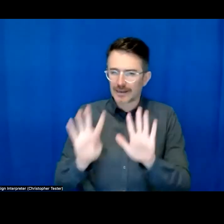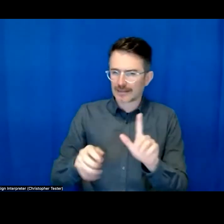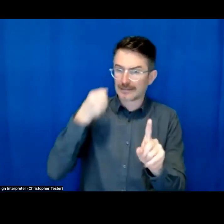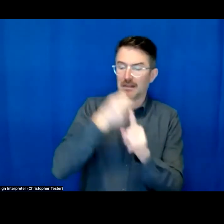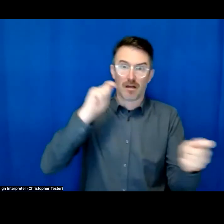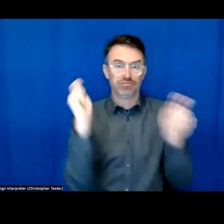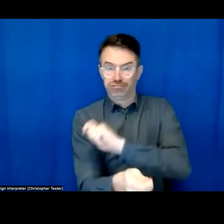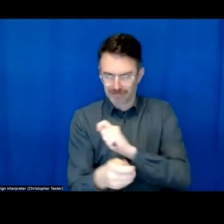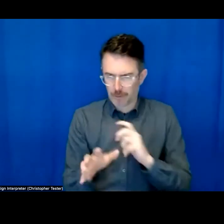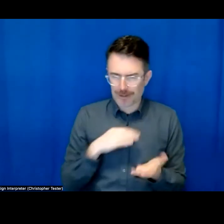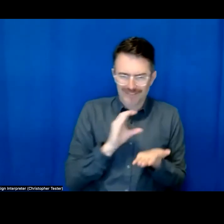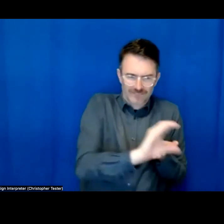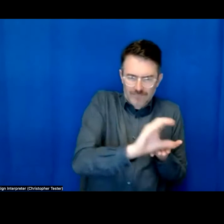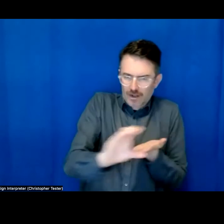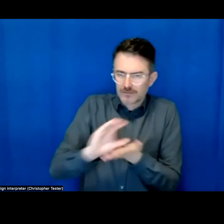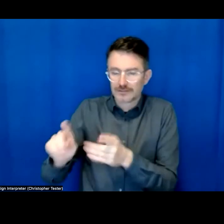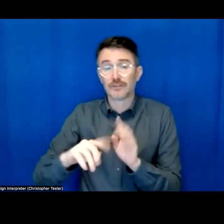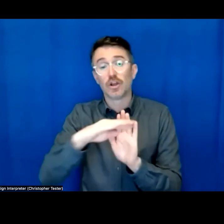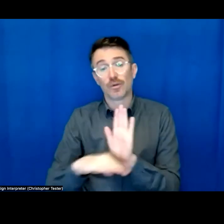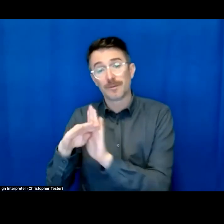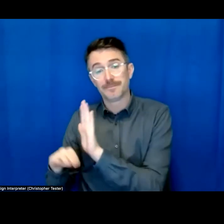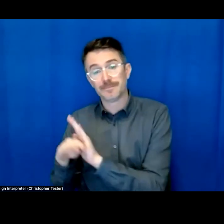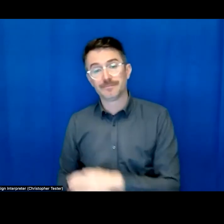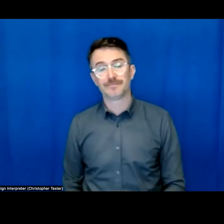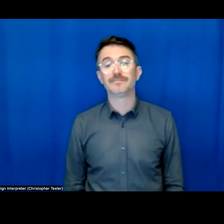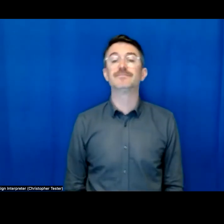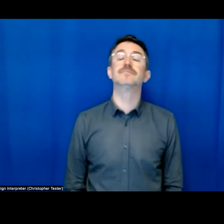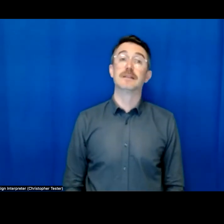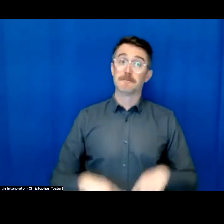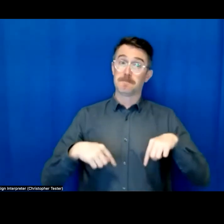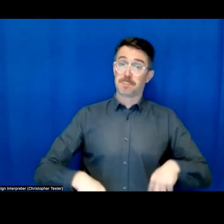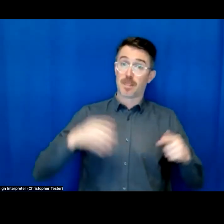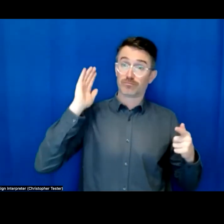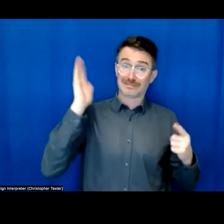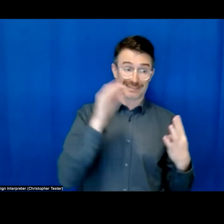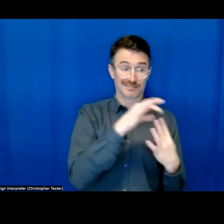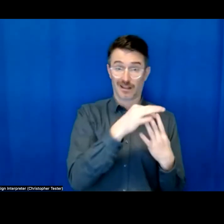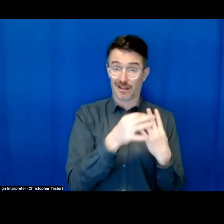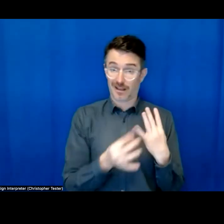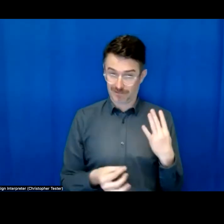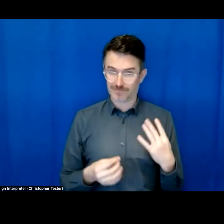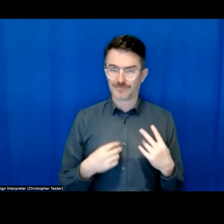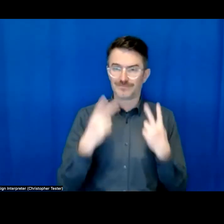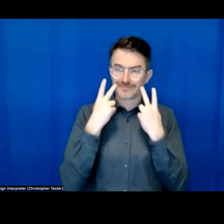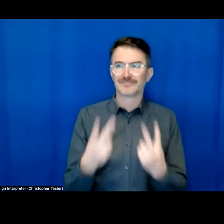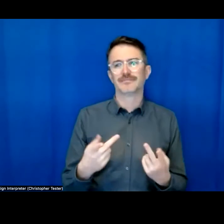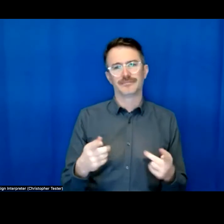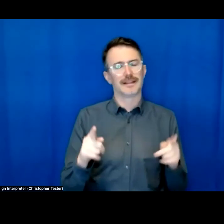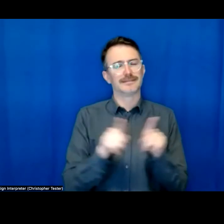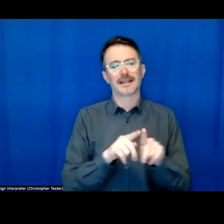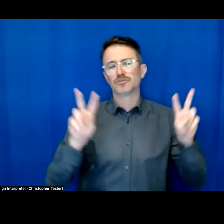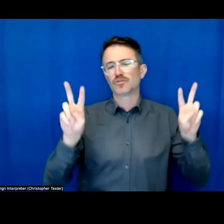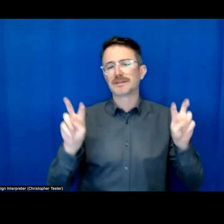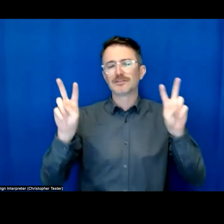speaker, demonstrate again and again that women with disability are essential leaders in effort to ensure